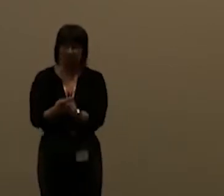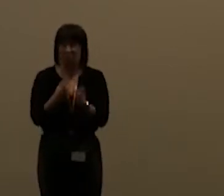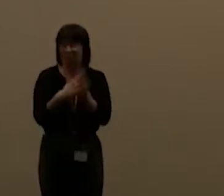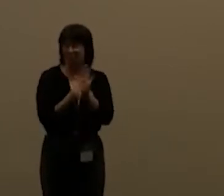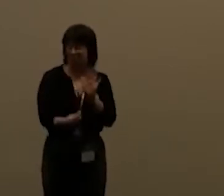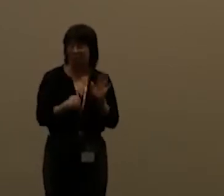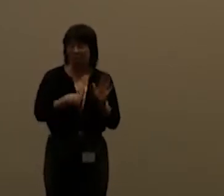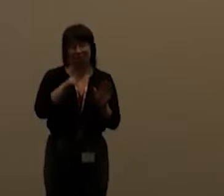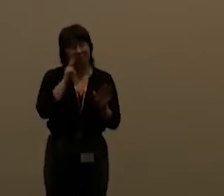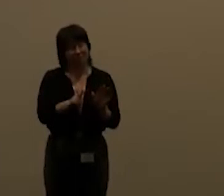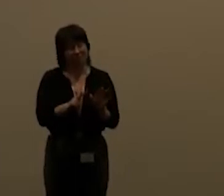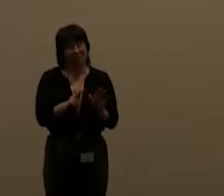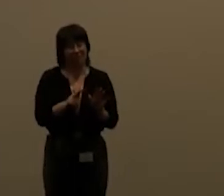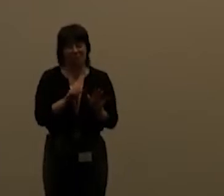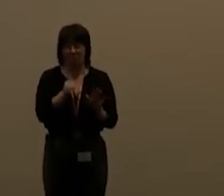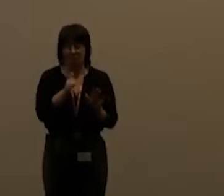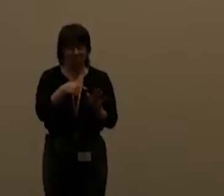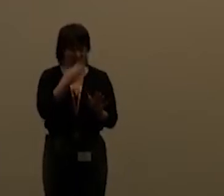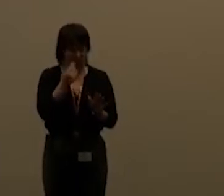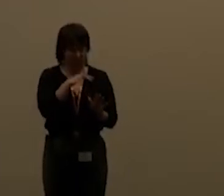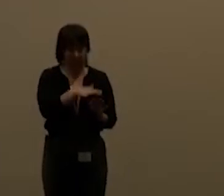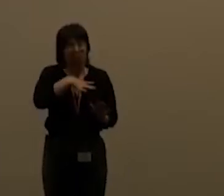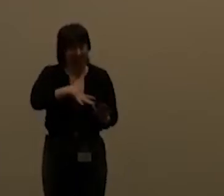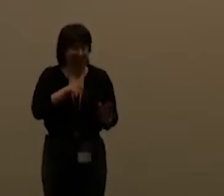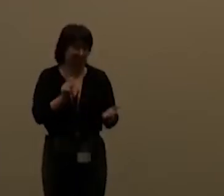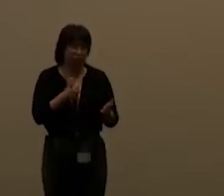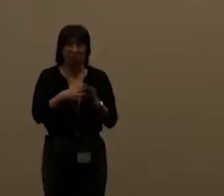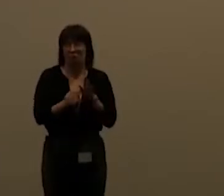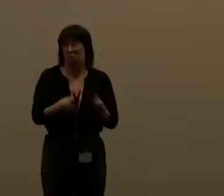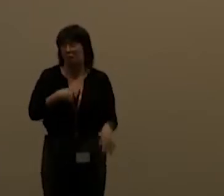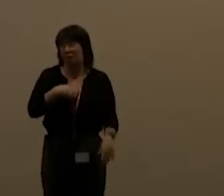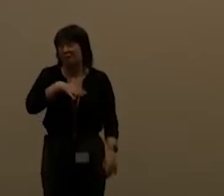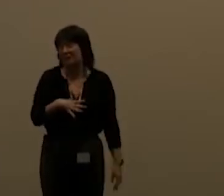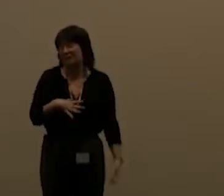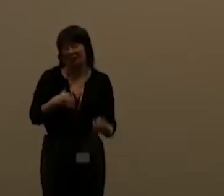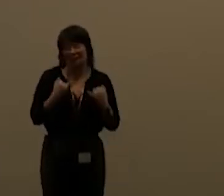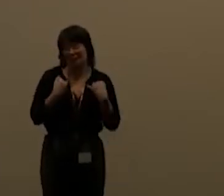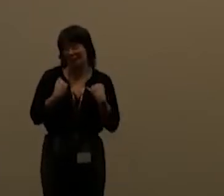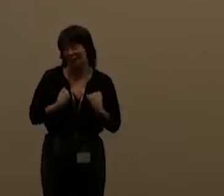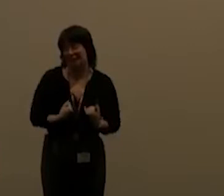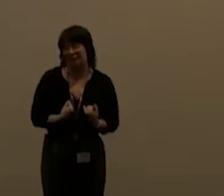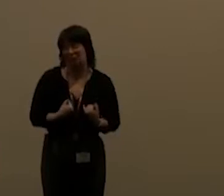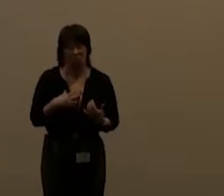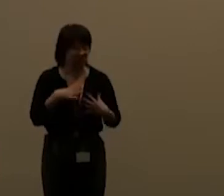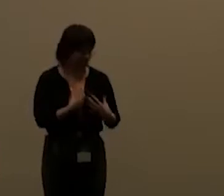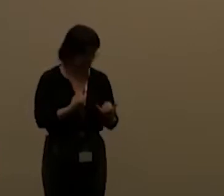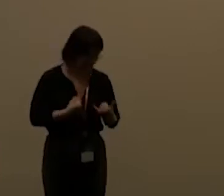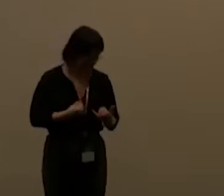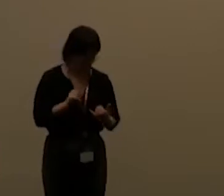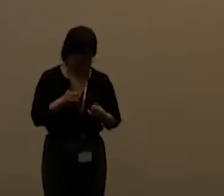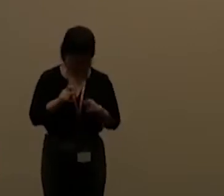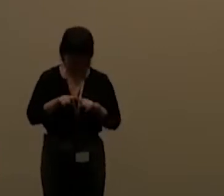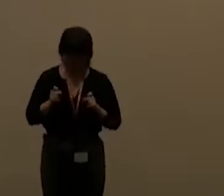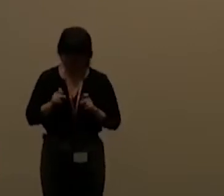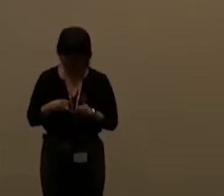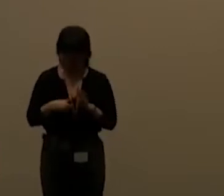something here that maybe isn't there that I need, so maybe I need a sick, or we already have sick. See, what's another leave